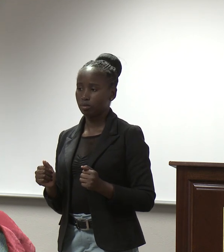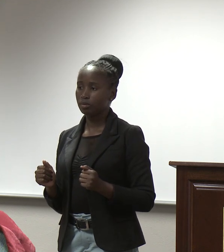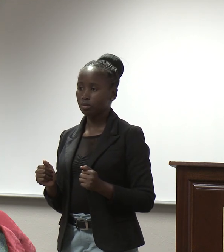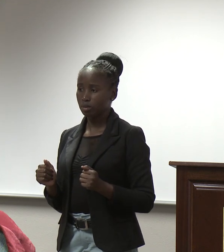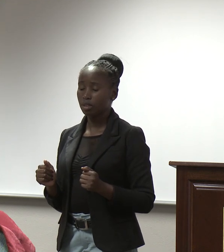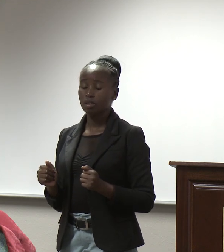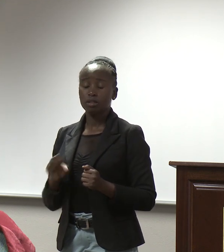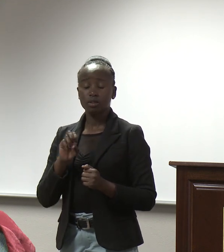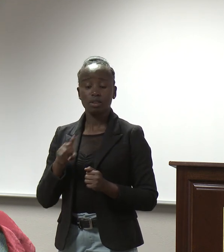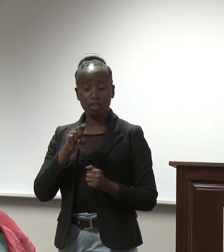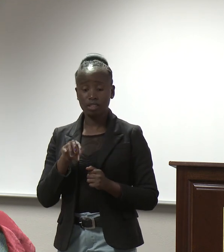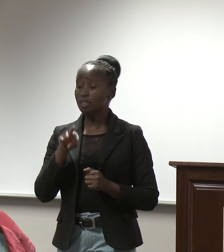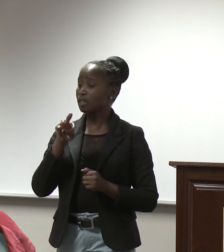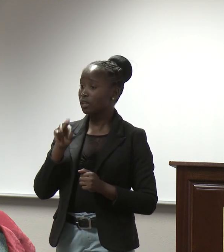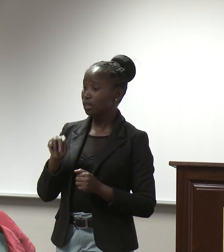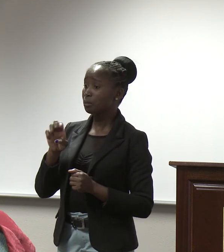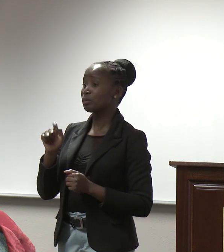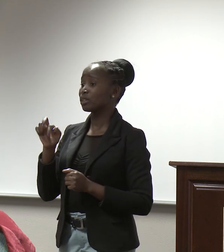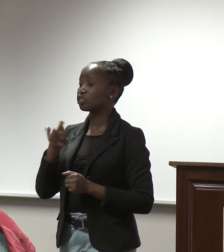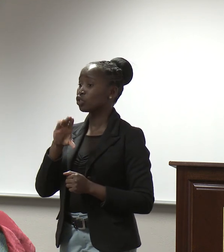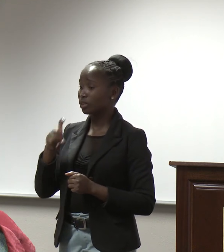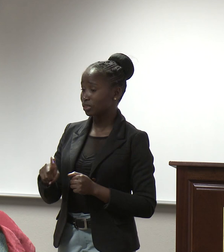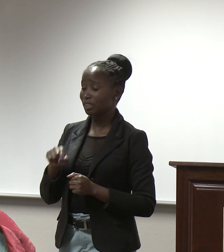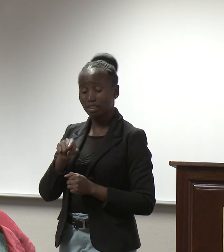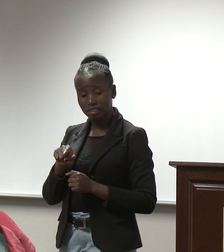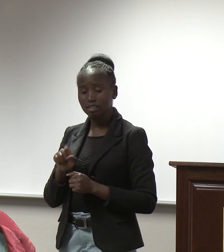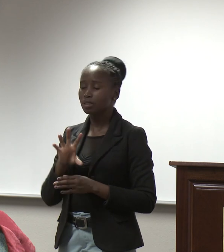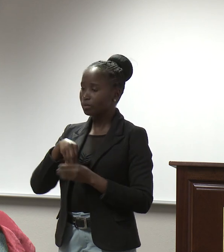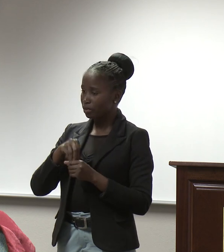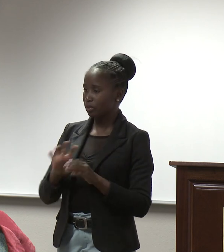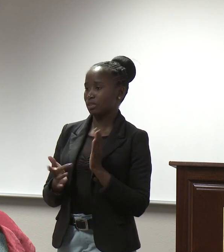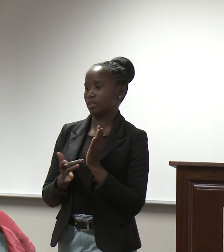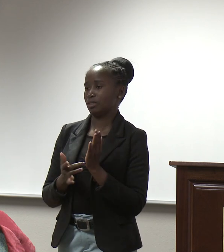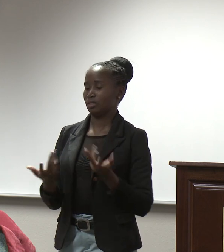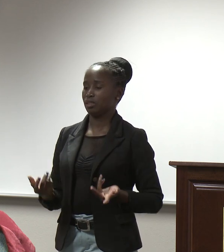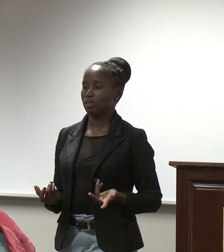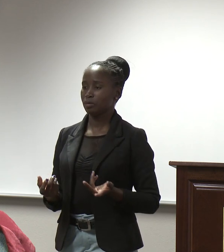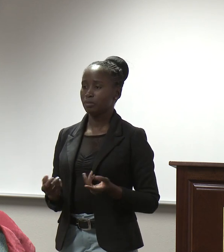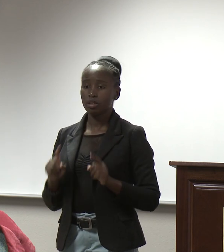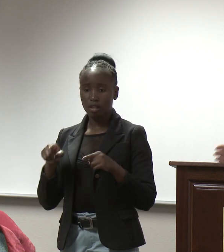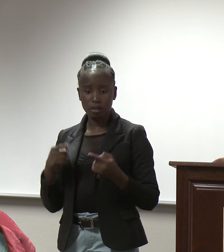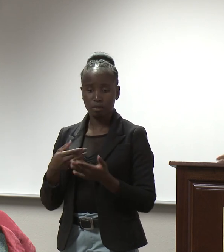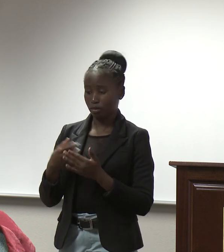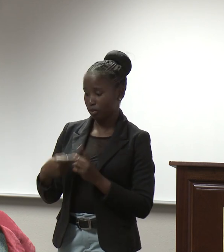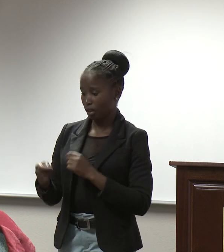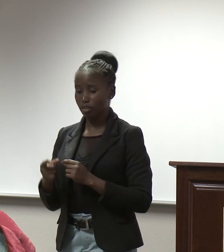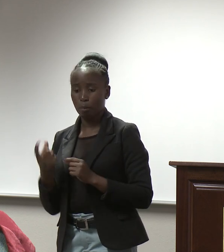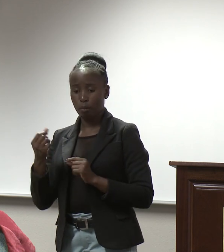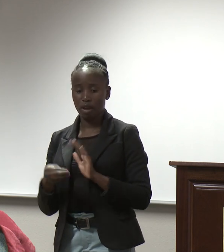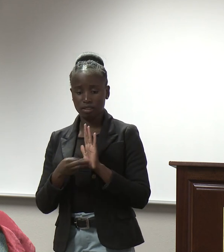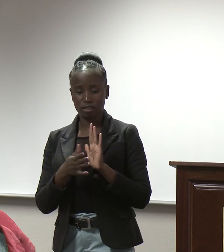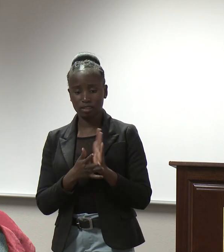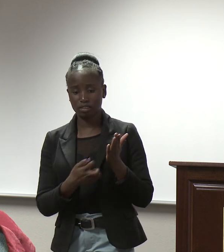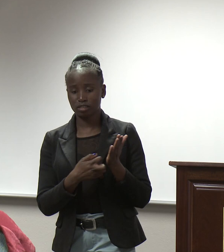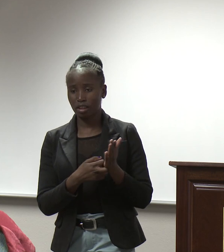matrix is part of the digital industry, so that you can put the price tag on Wits, and it will be different from Joburg, and it will